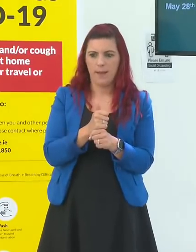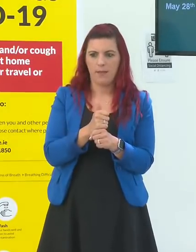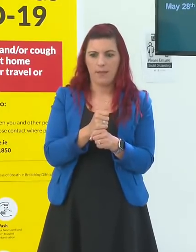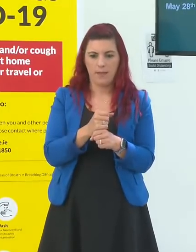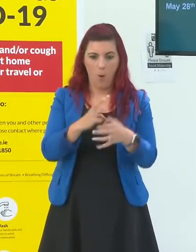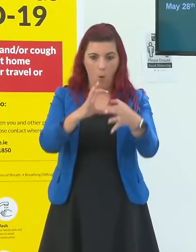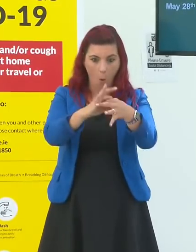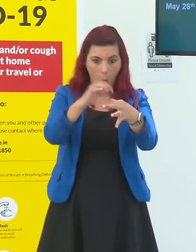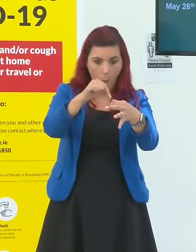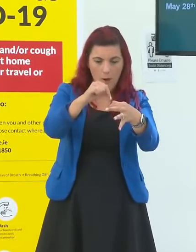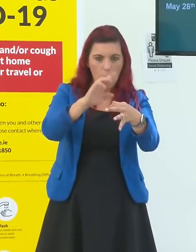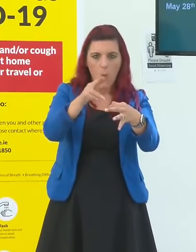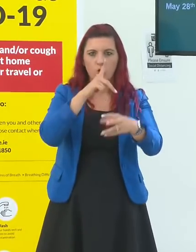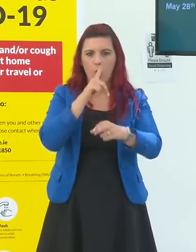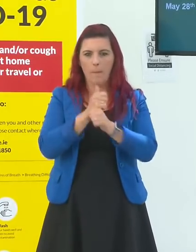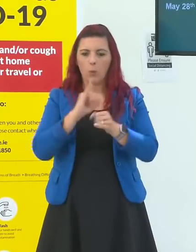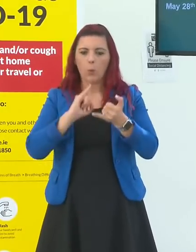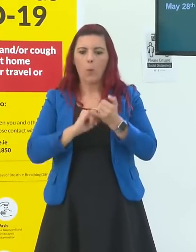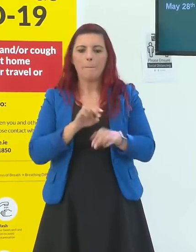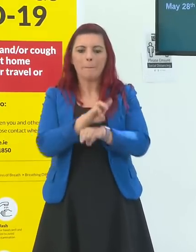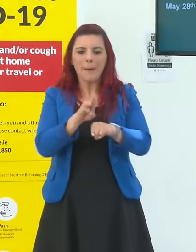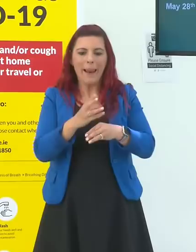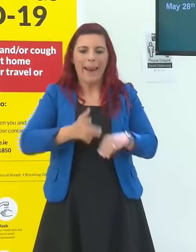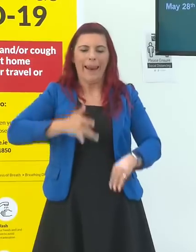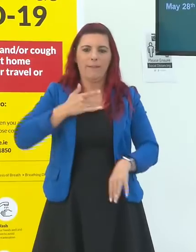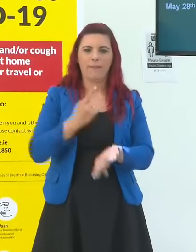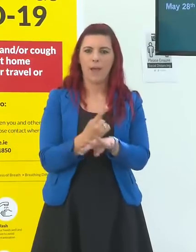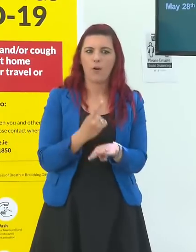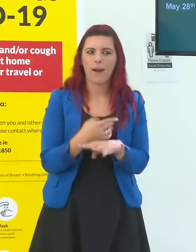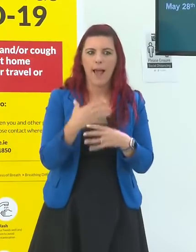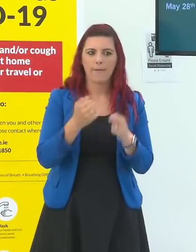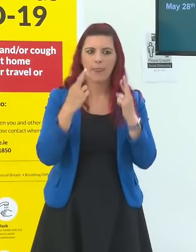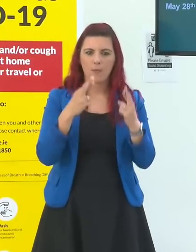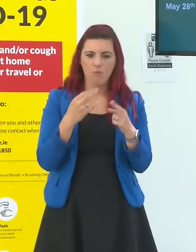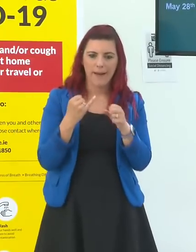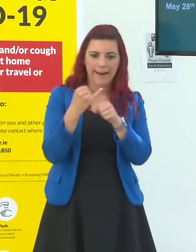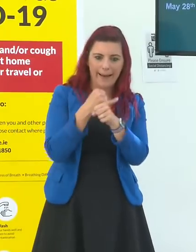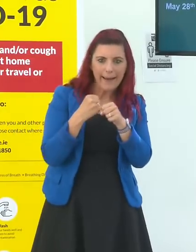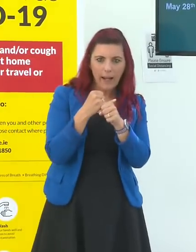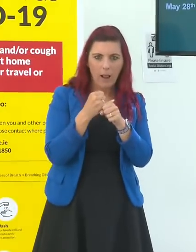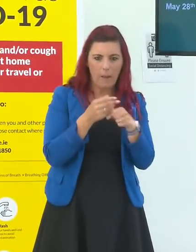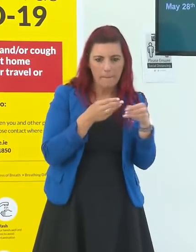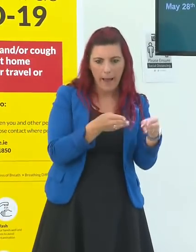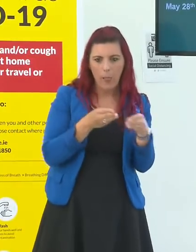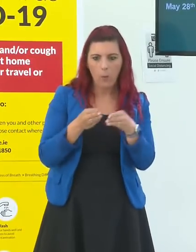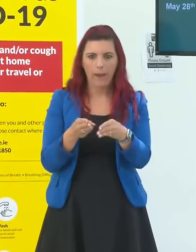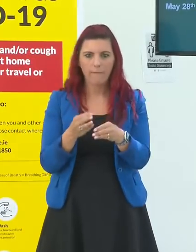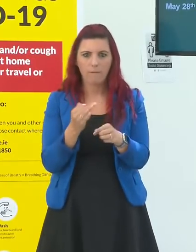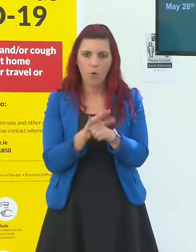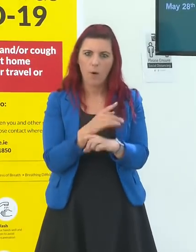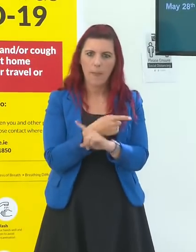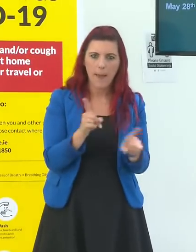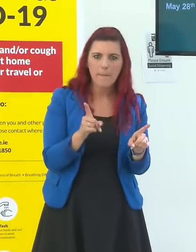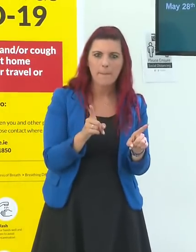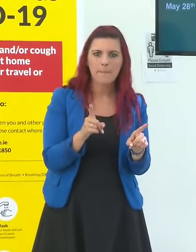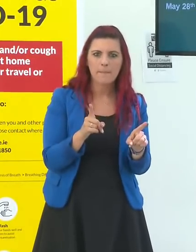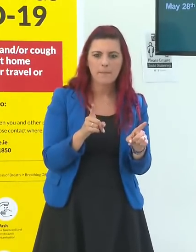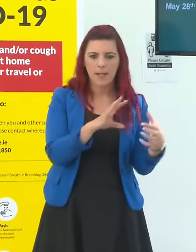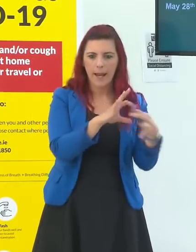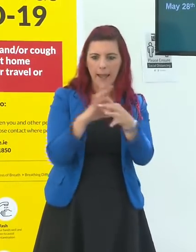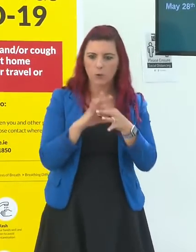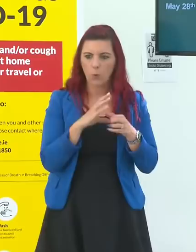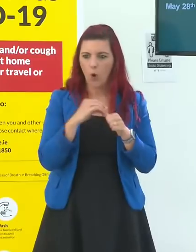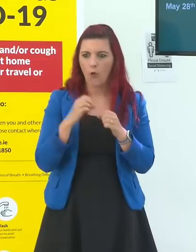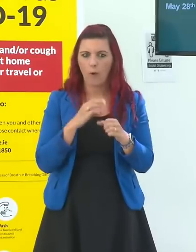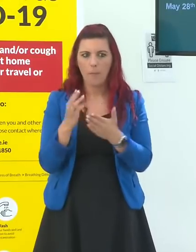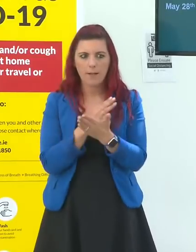the residents in those homes and having the correct clinical pathways to and from the various other aspects of